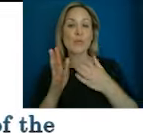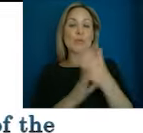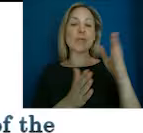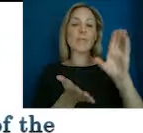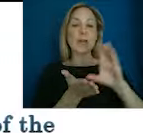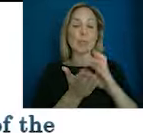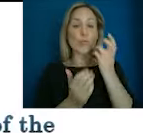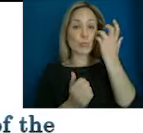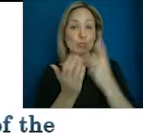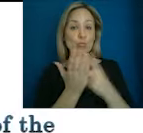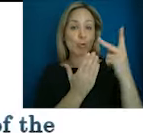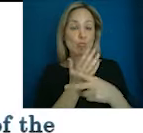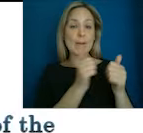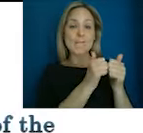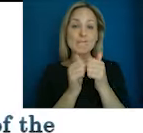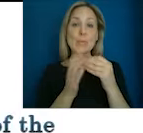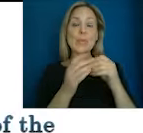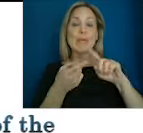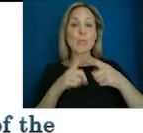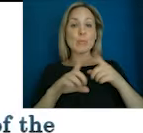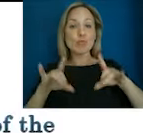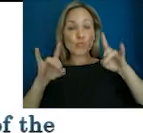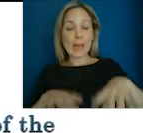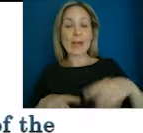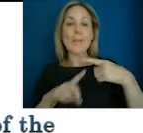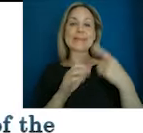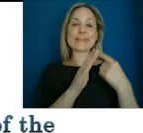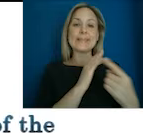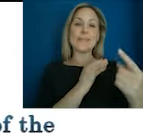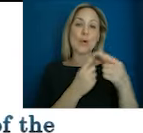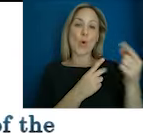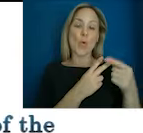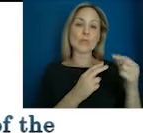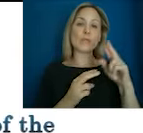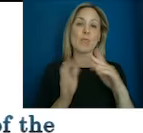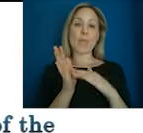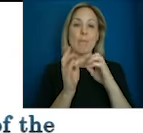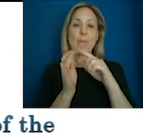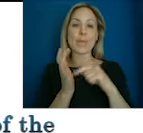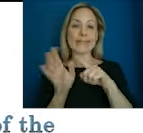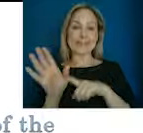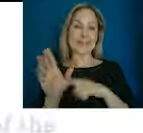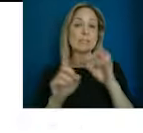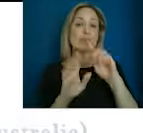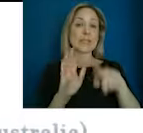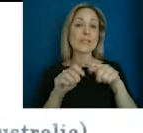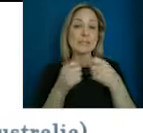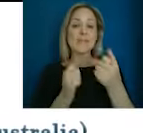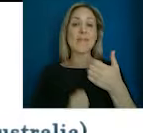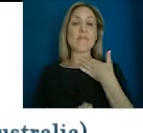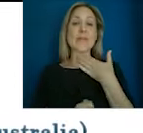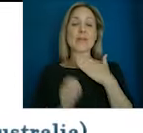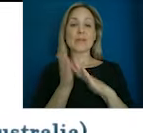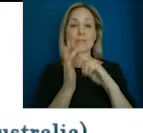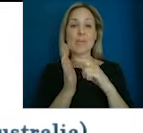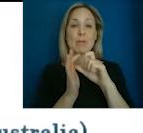through the Fundable Future program and is a collaboration between Able Australia and Independent Options for Mobility. On the